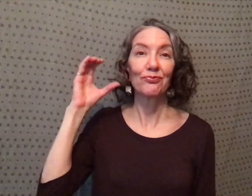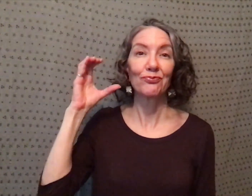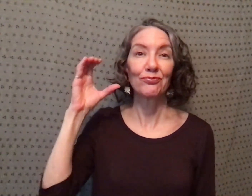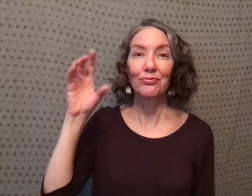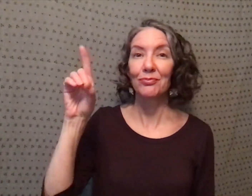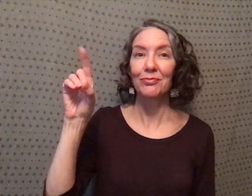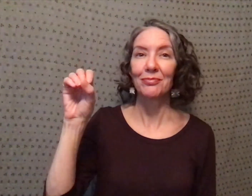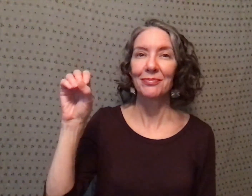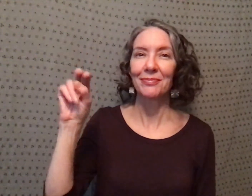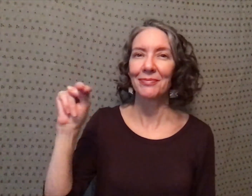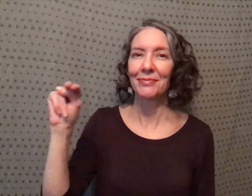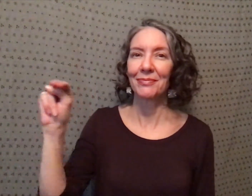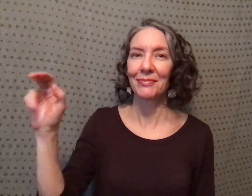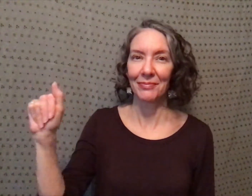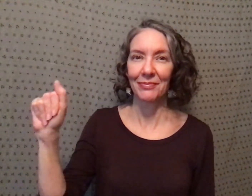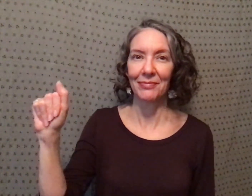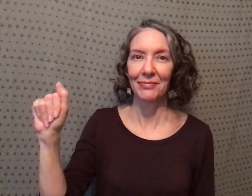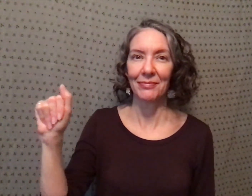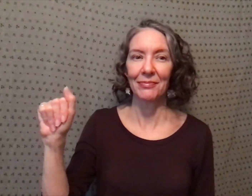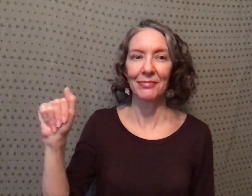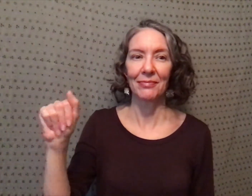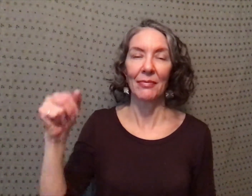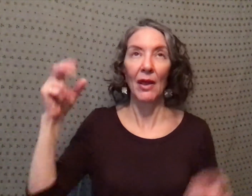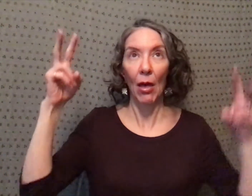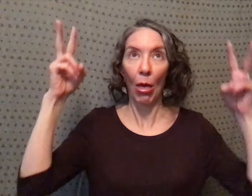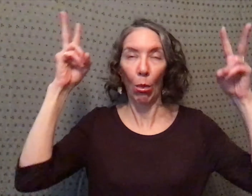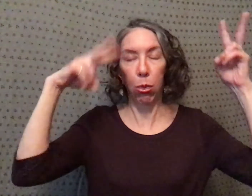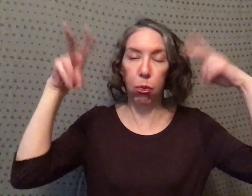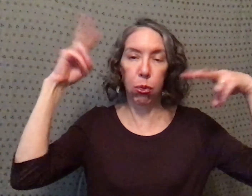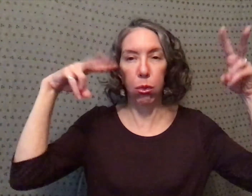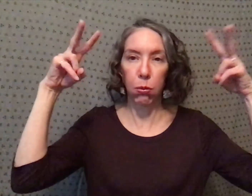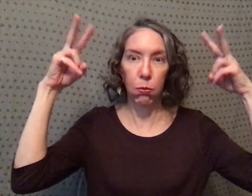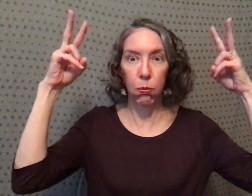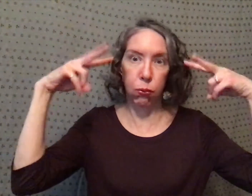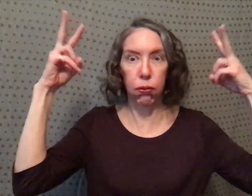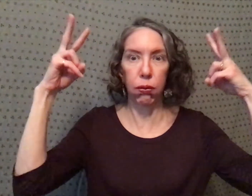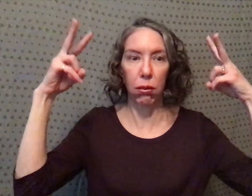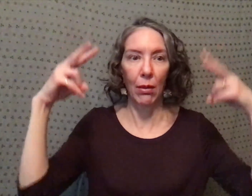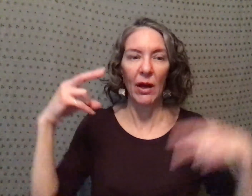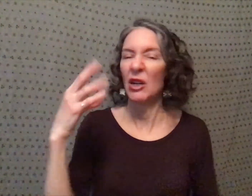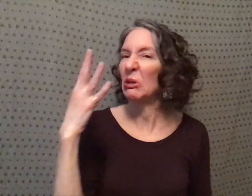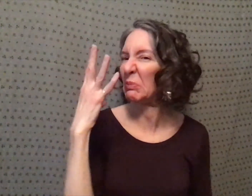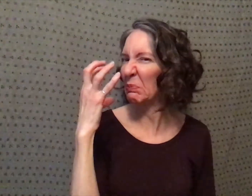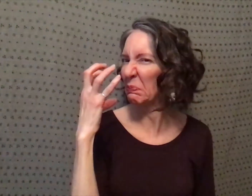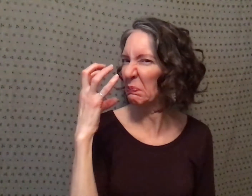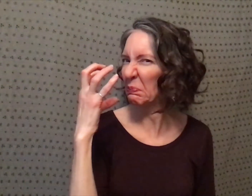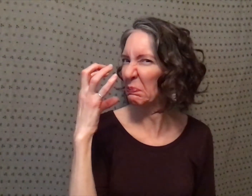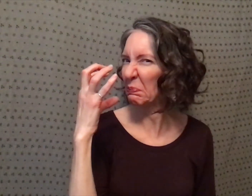Cousin Donna is careless and crabby.